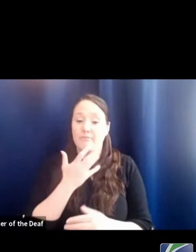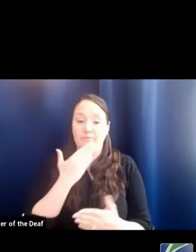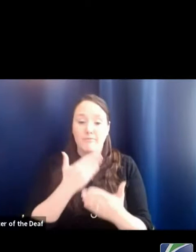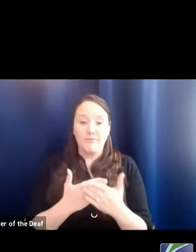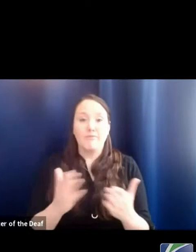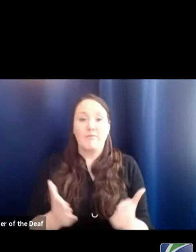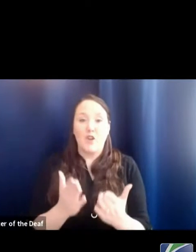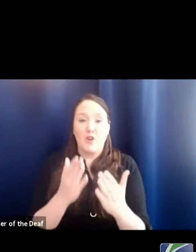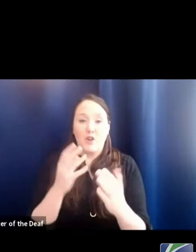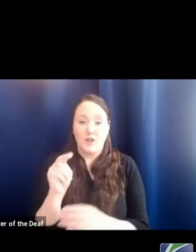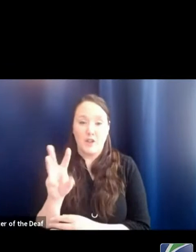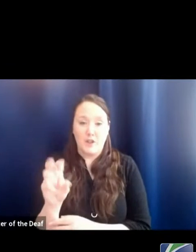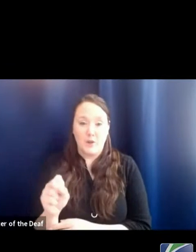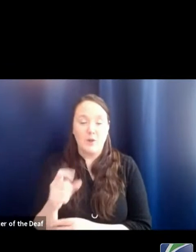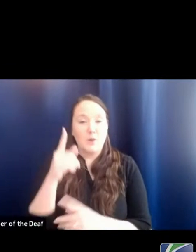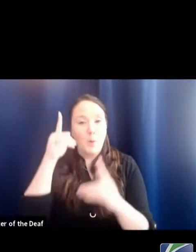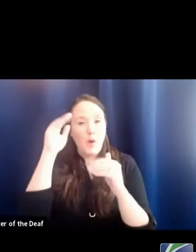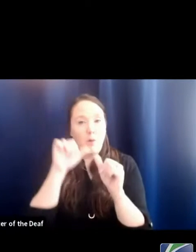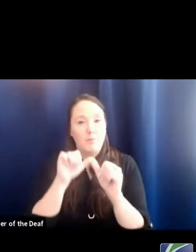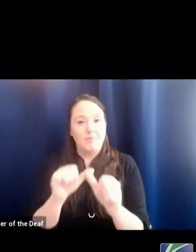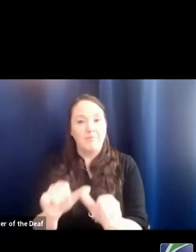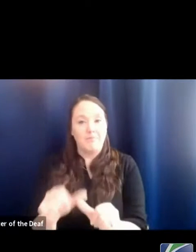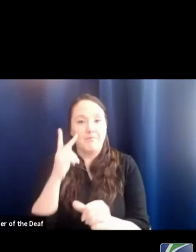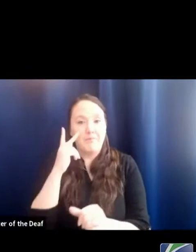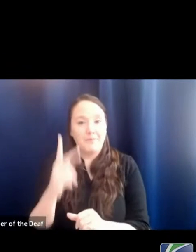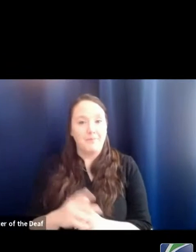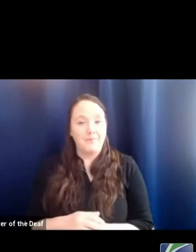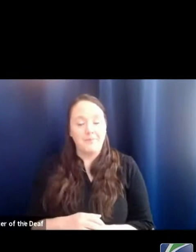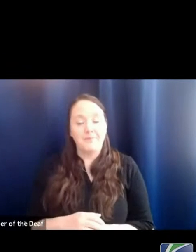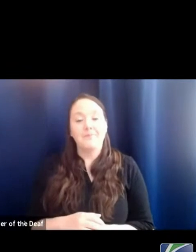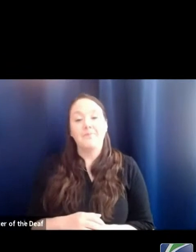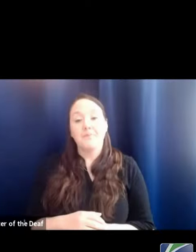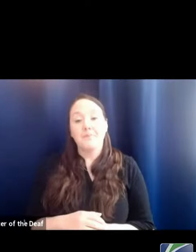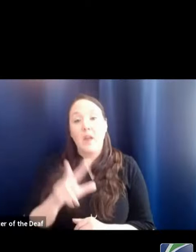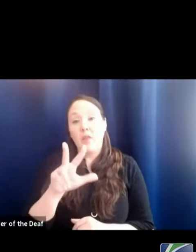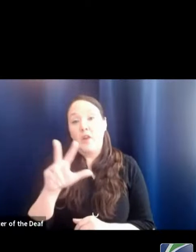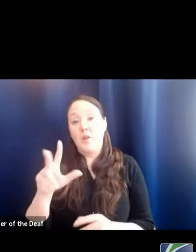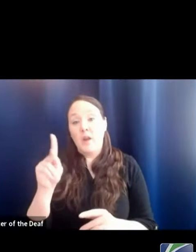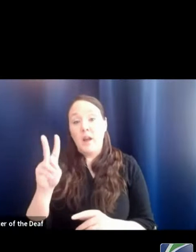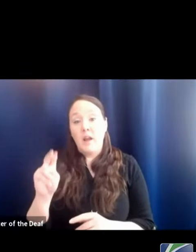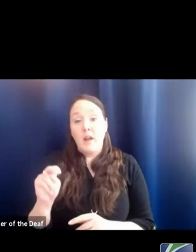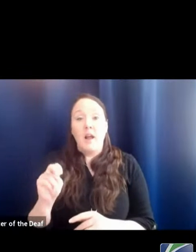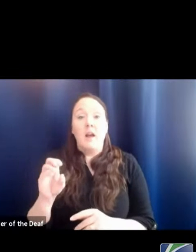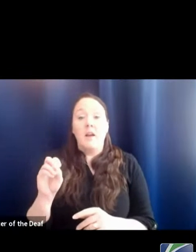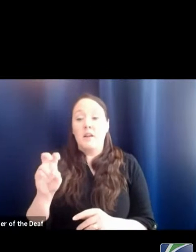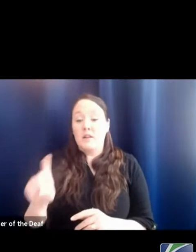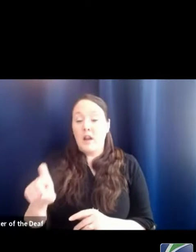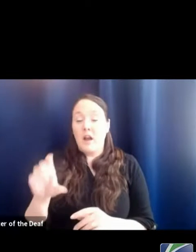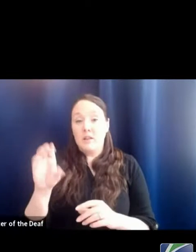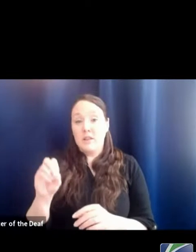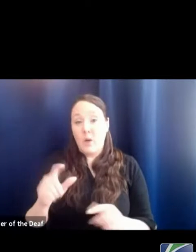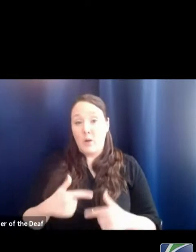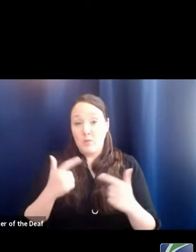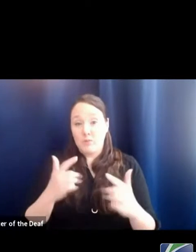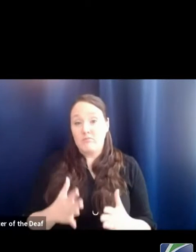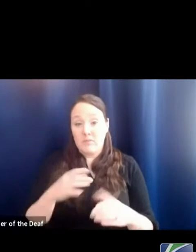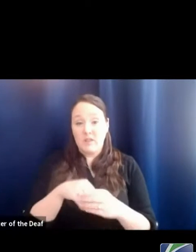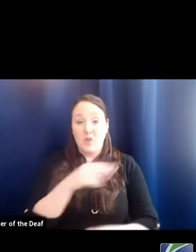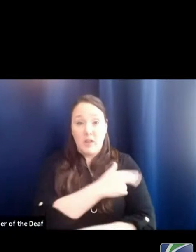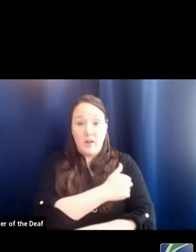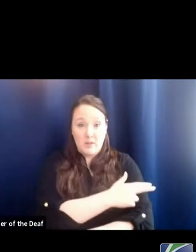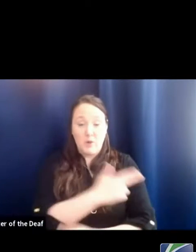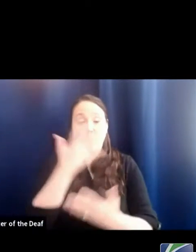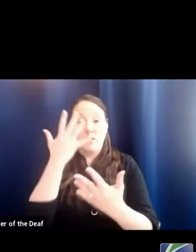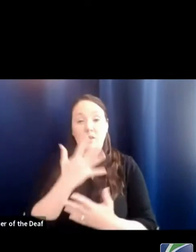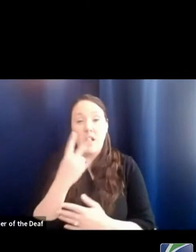and something we hope to continue to see. 33 Knox County residents are currently hospitalized, and sadly we have 2 additional deaths